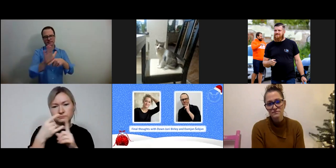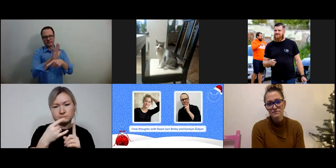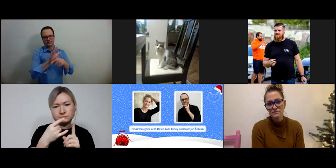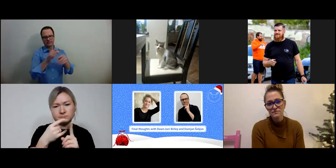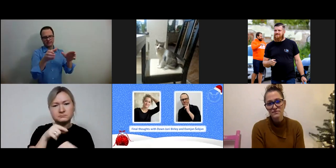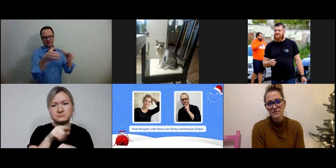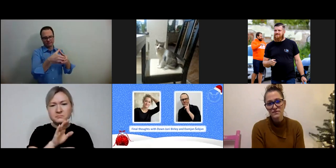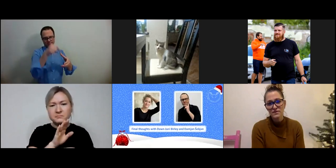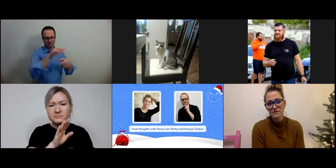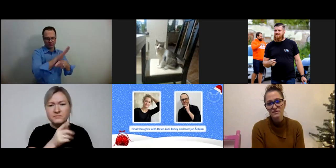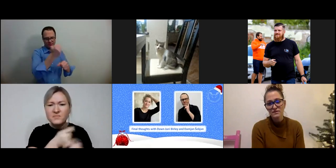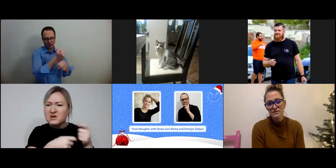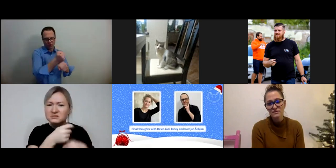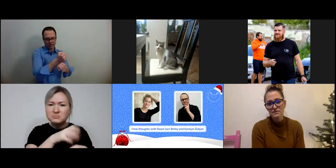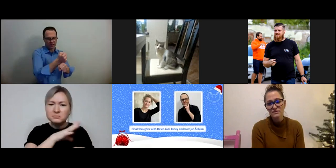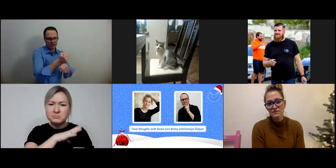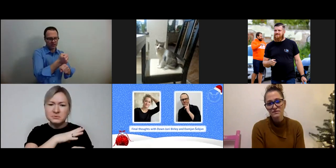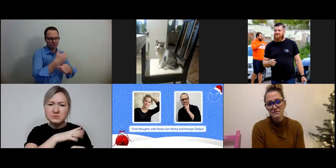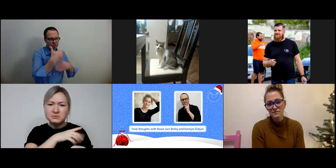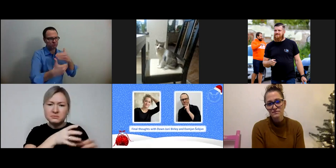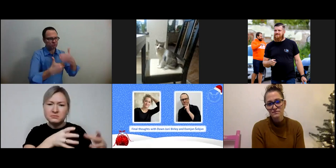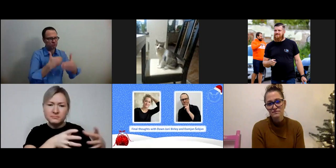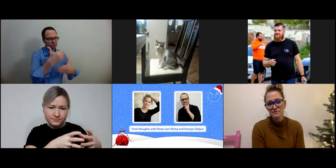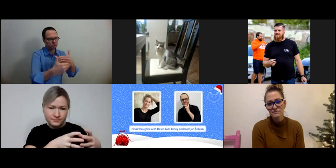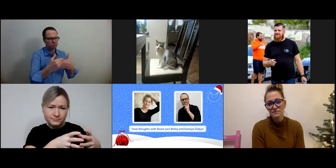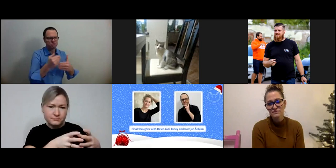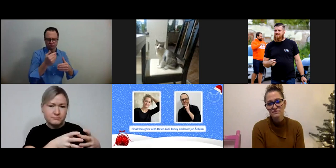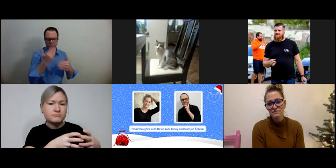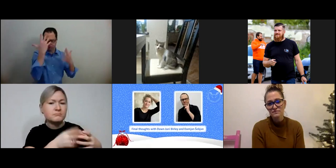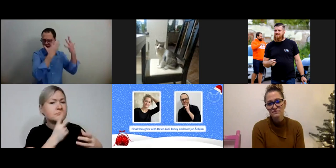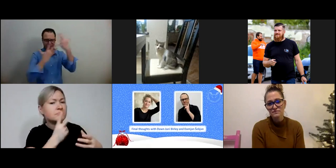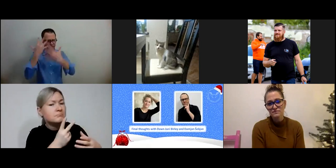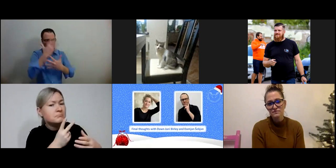Two years ago, Zoom was a business application.